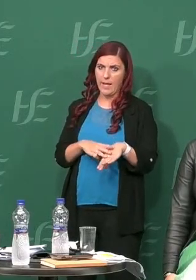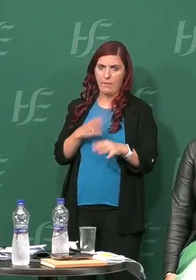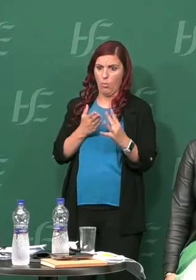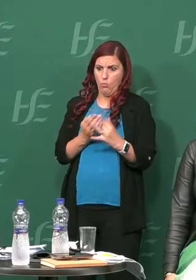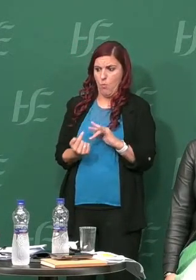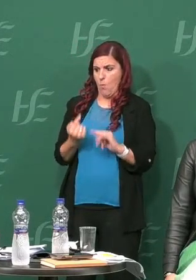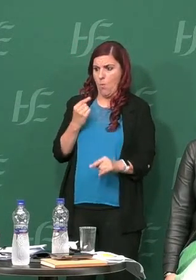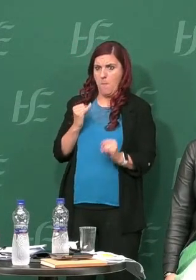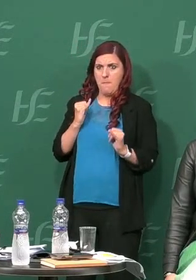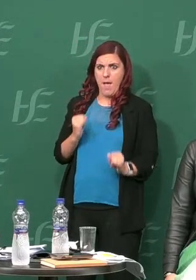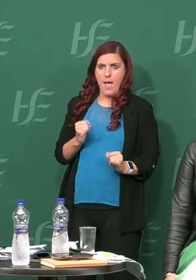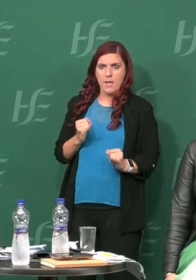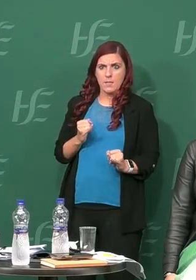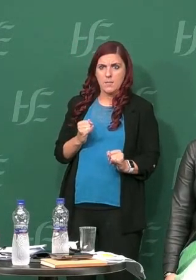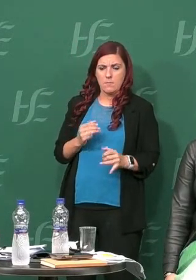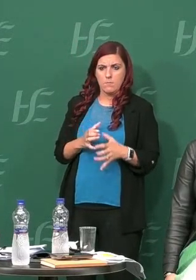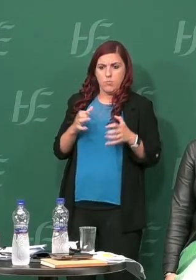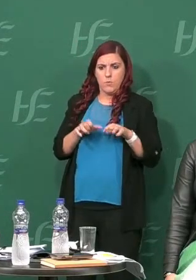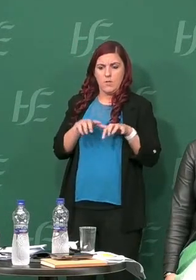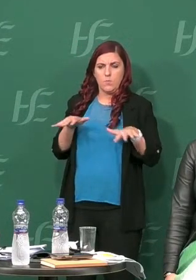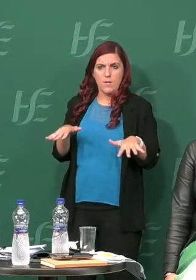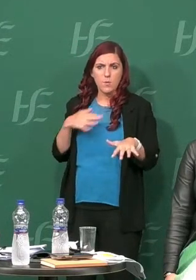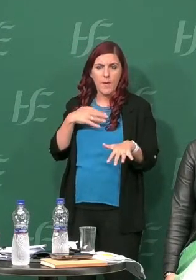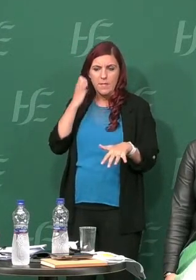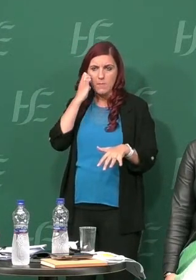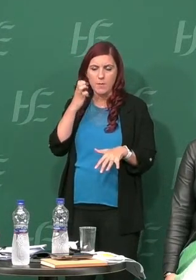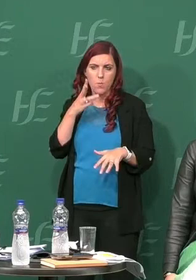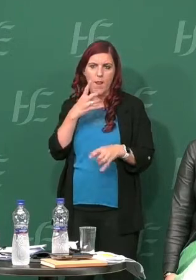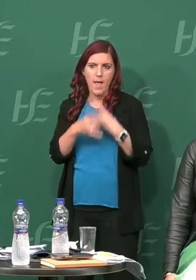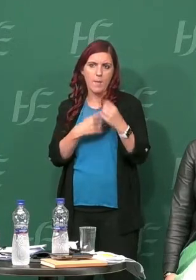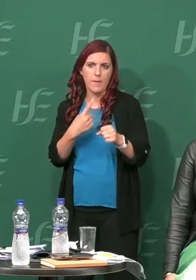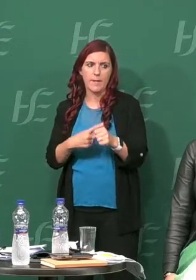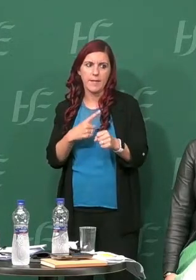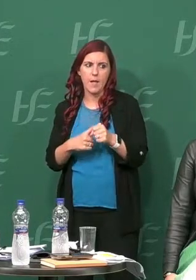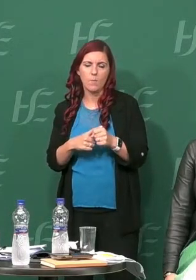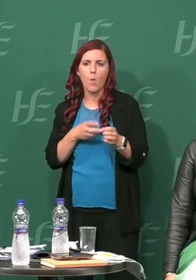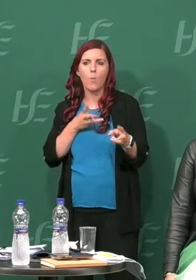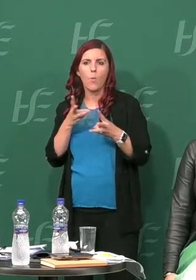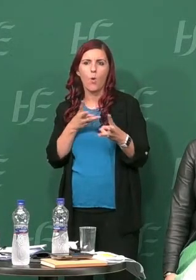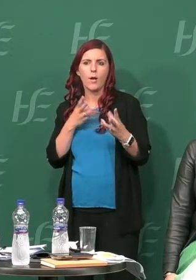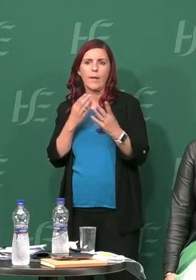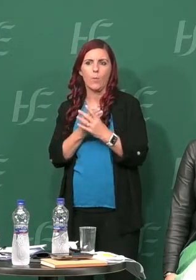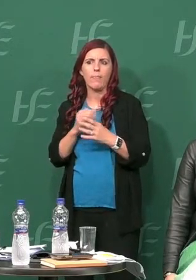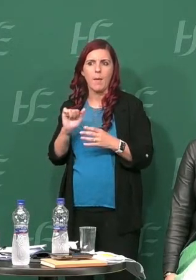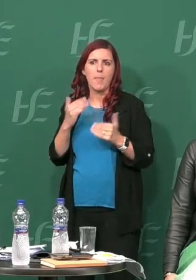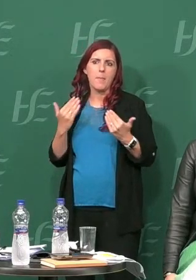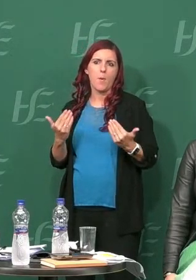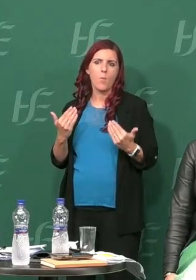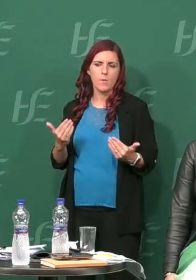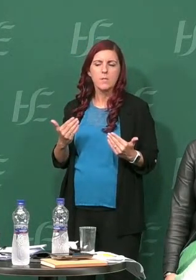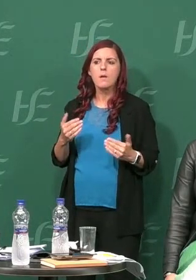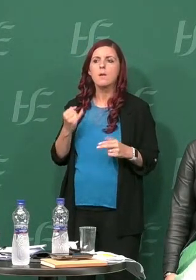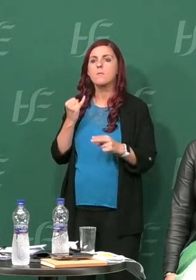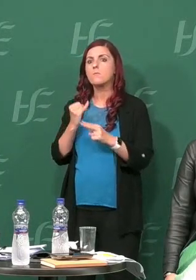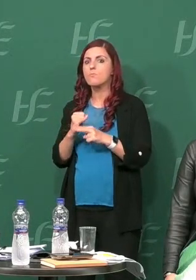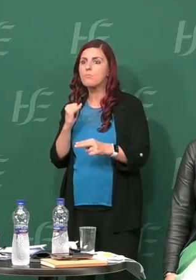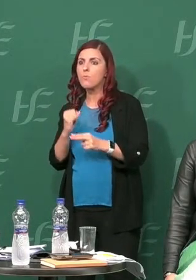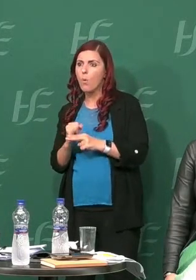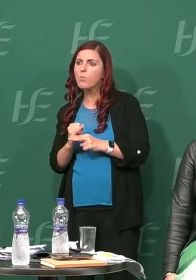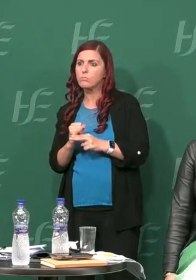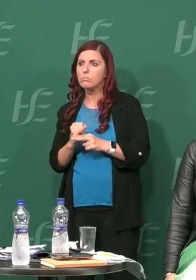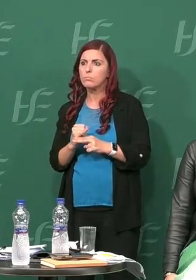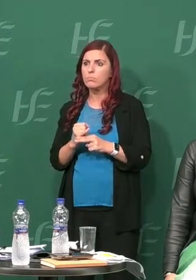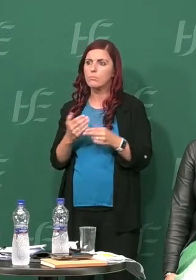time. And we'd expect the same again. So we are working at the levels of protection that need to be put in place. Schools are